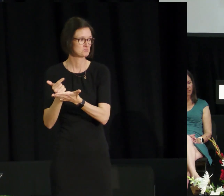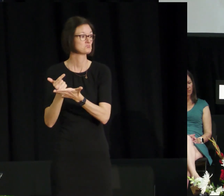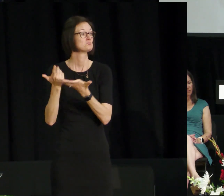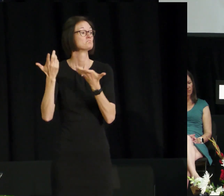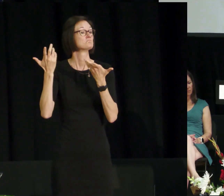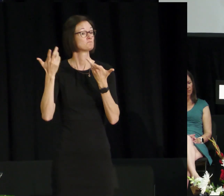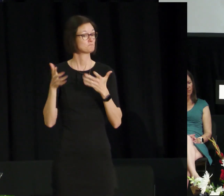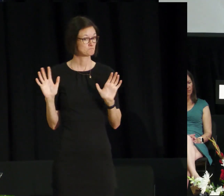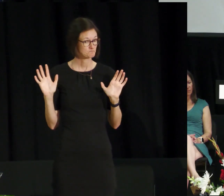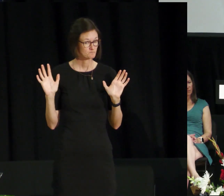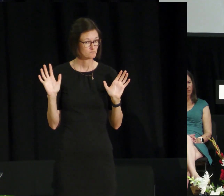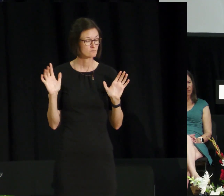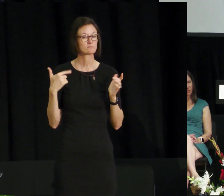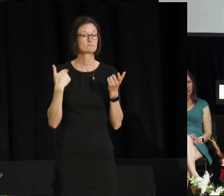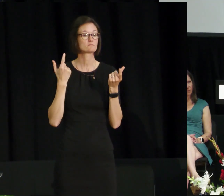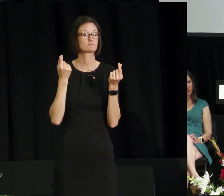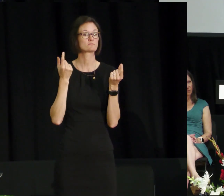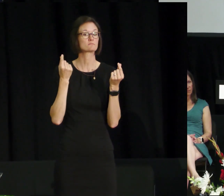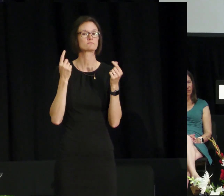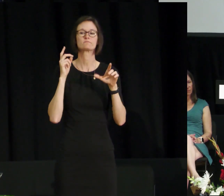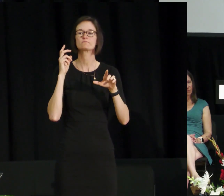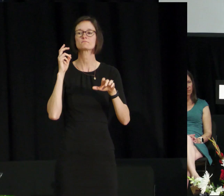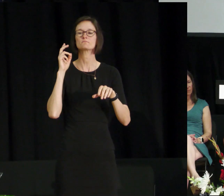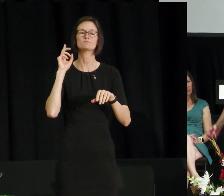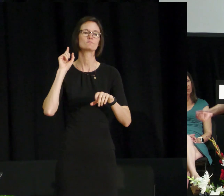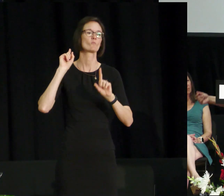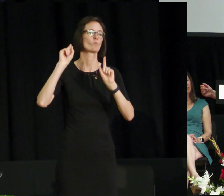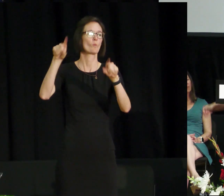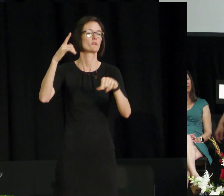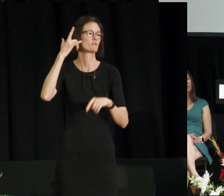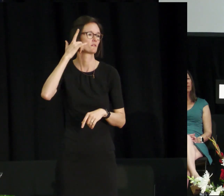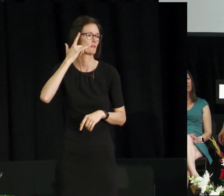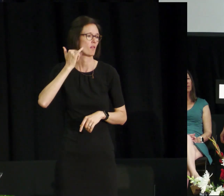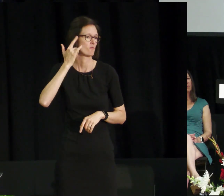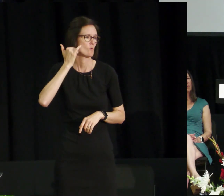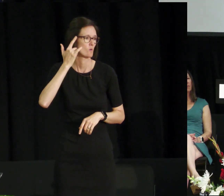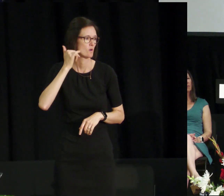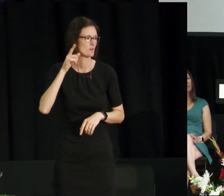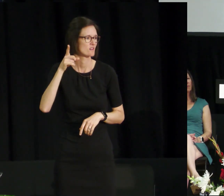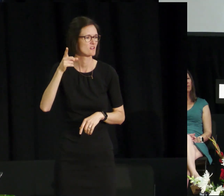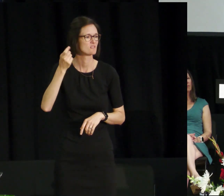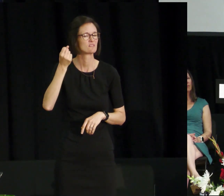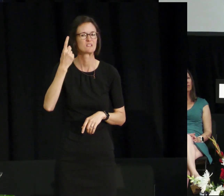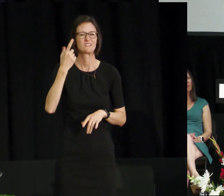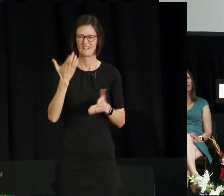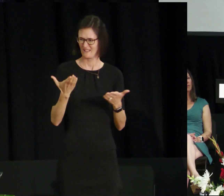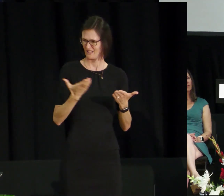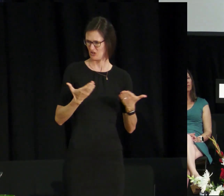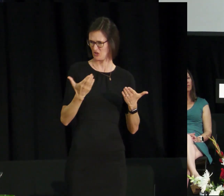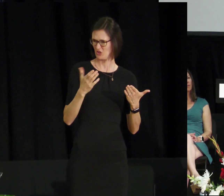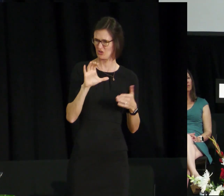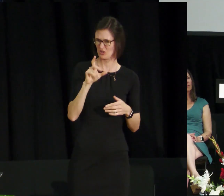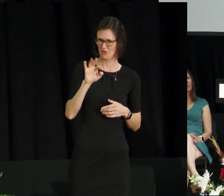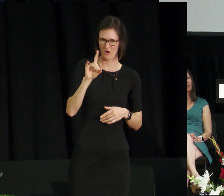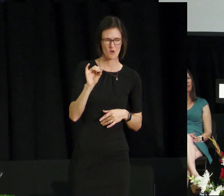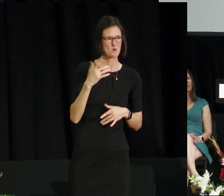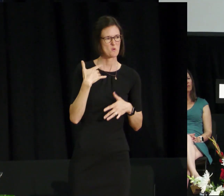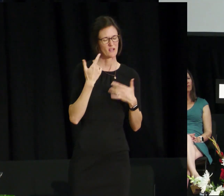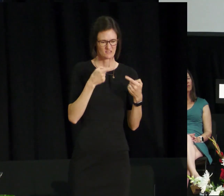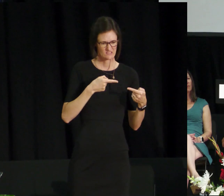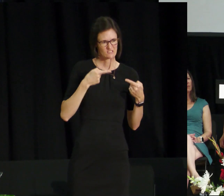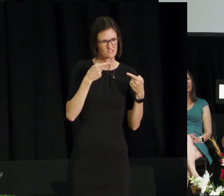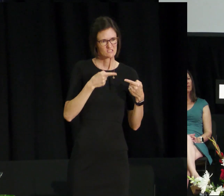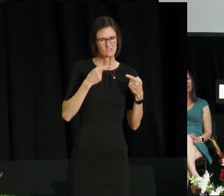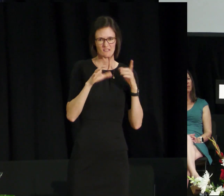I went to California I was having a really tough time finding a job here And at that time I did have my vision